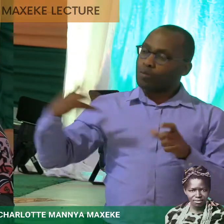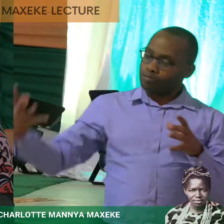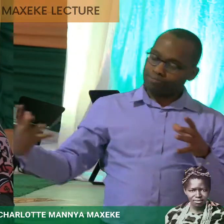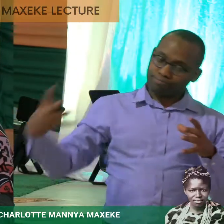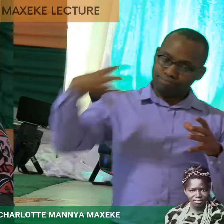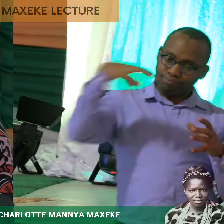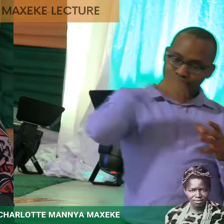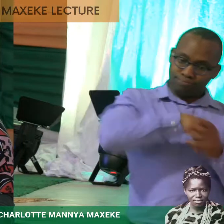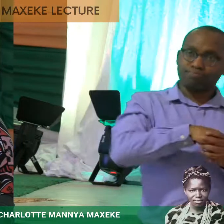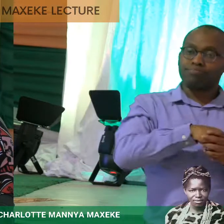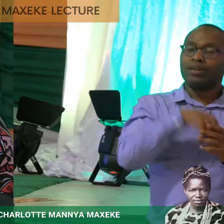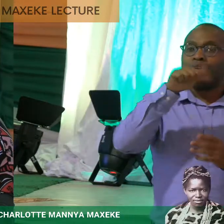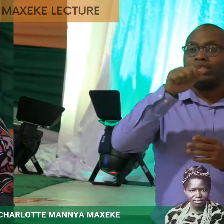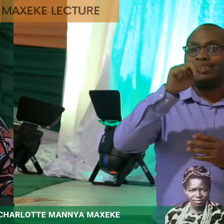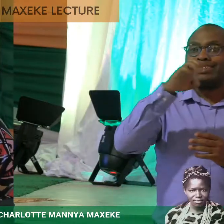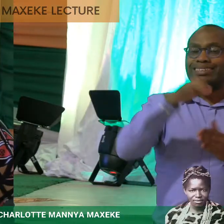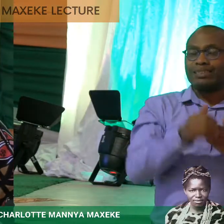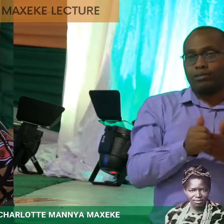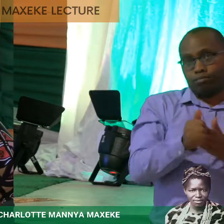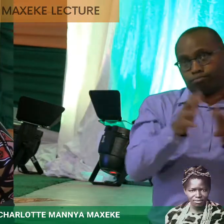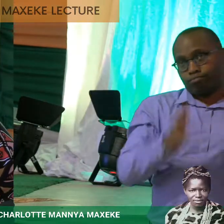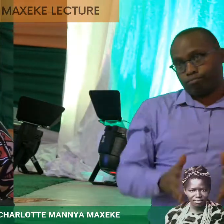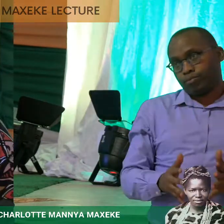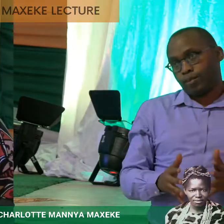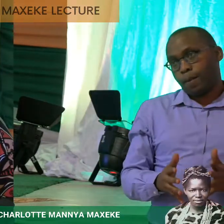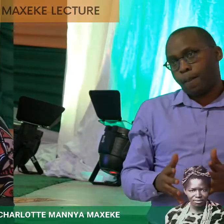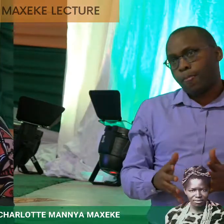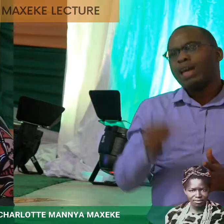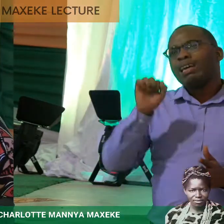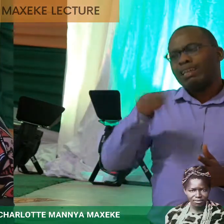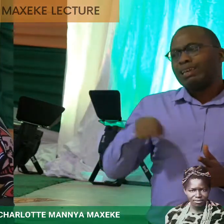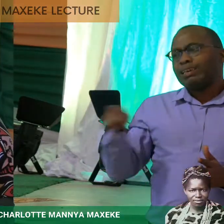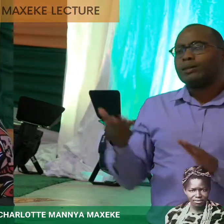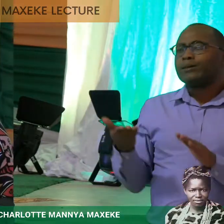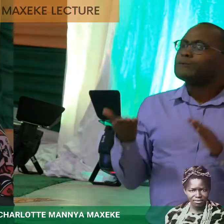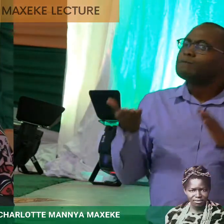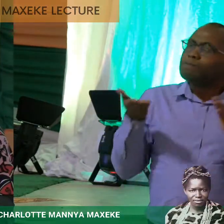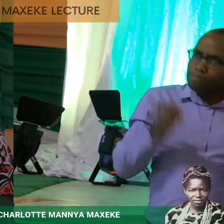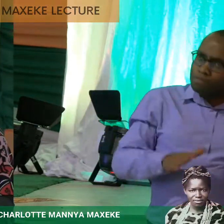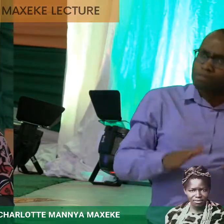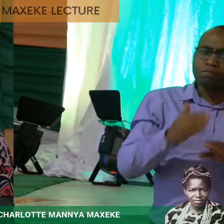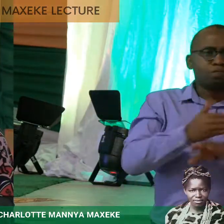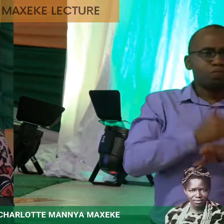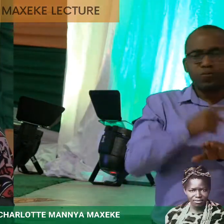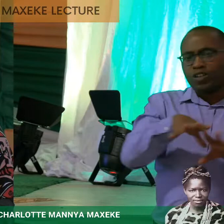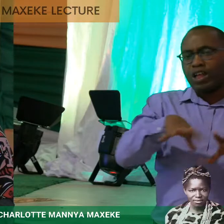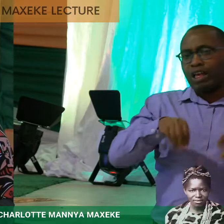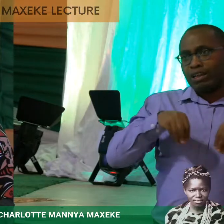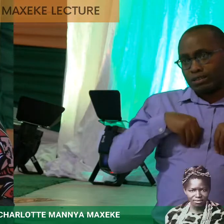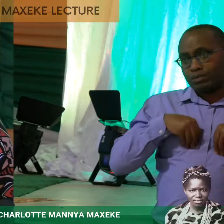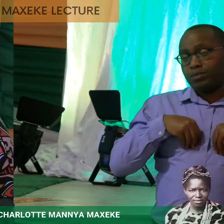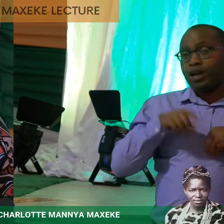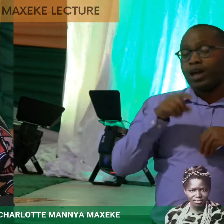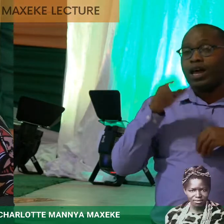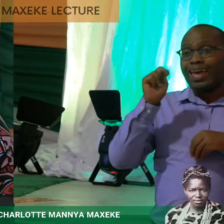reached long after her death, because women were admitted in the ANC in